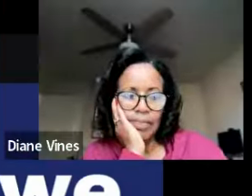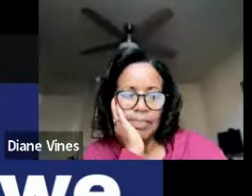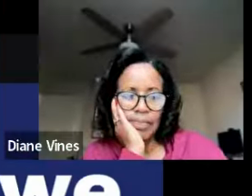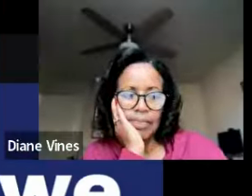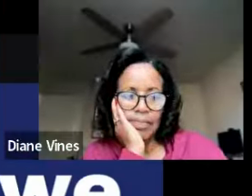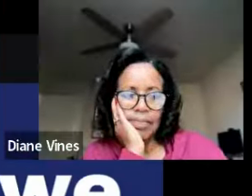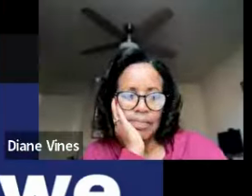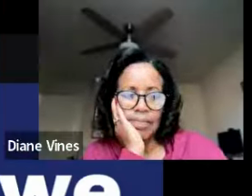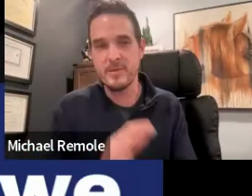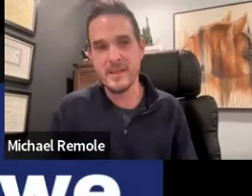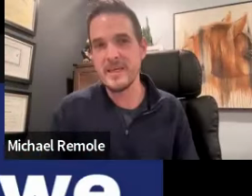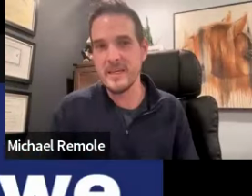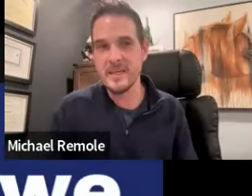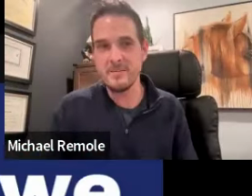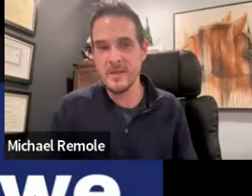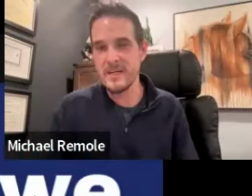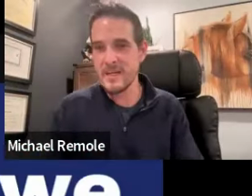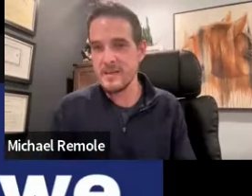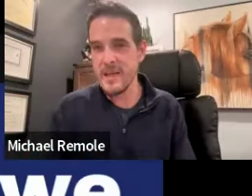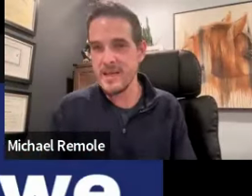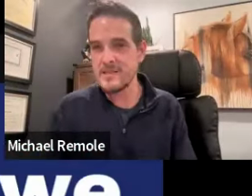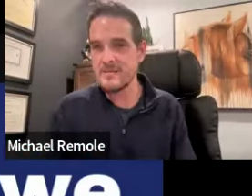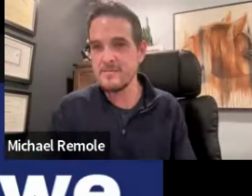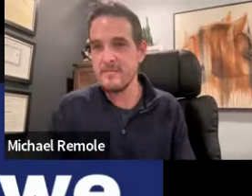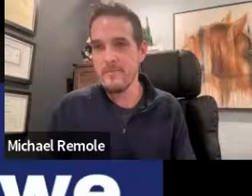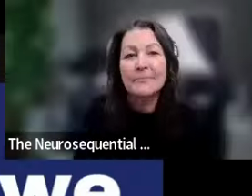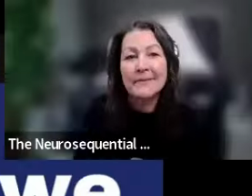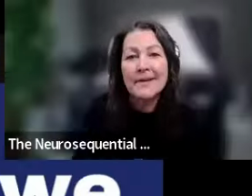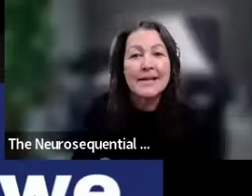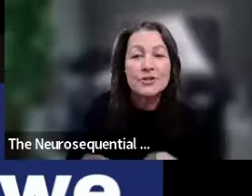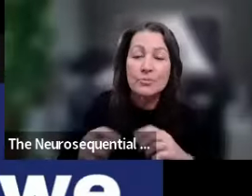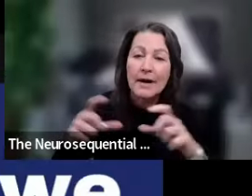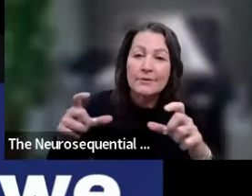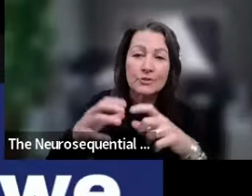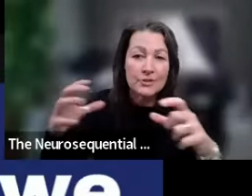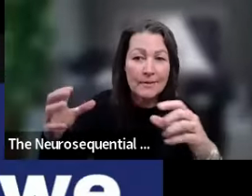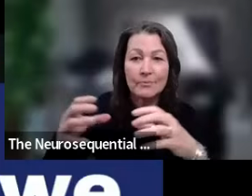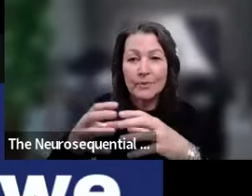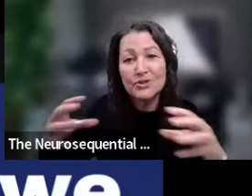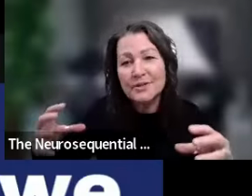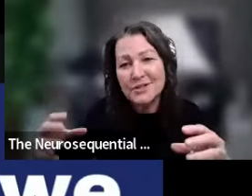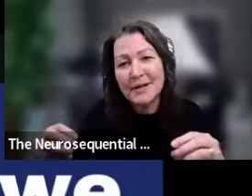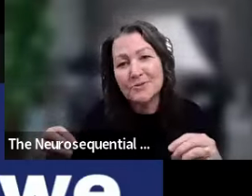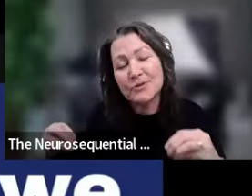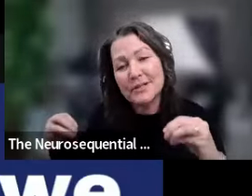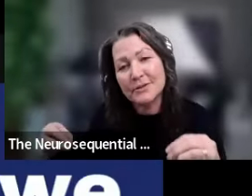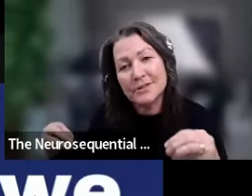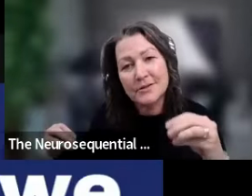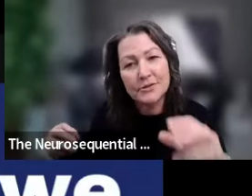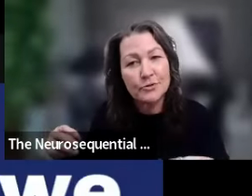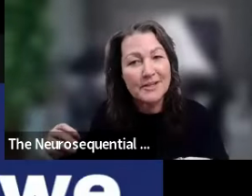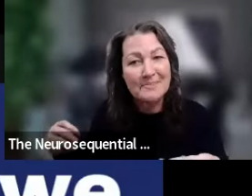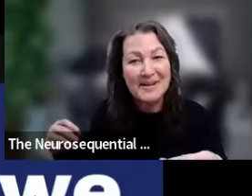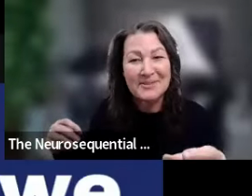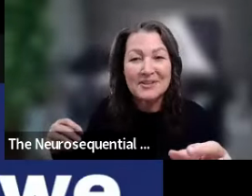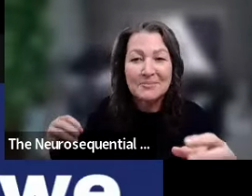in the lower end. And so factored him in. I think it ended up being an 8. Yeah. And so Michael I mean, we do this too. I don't do it nearly